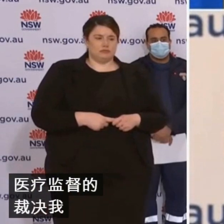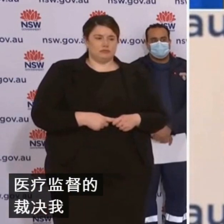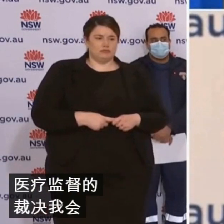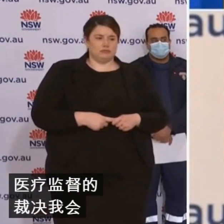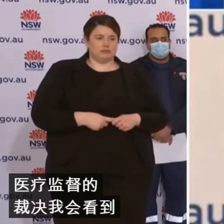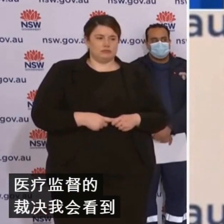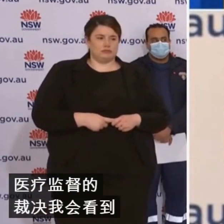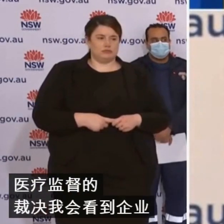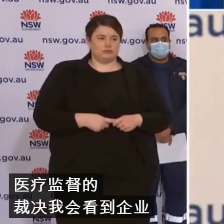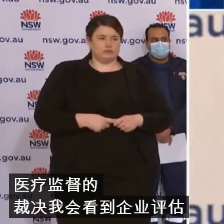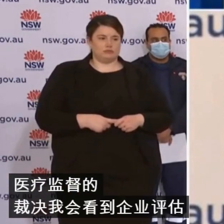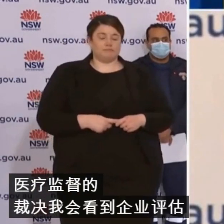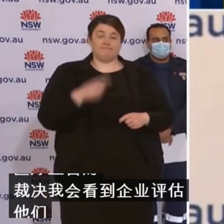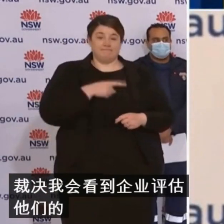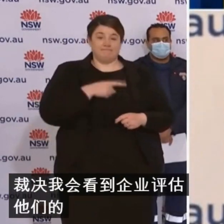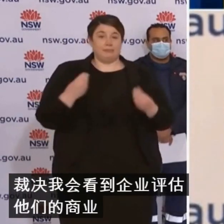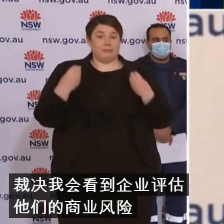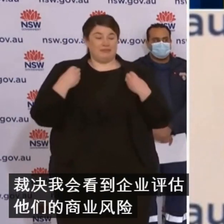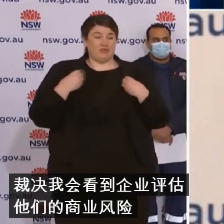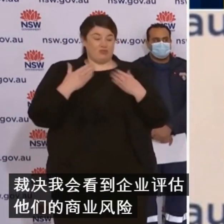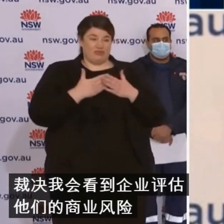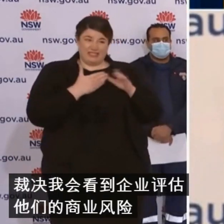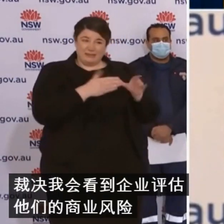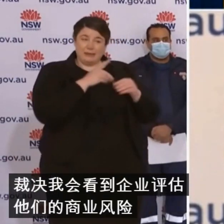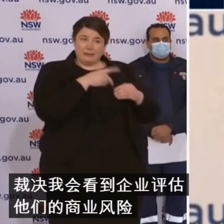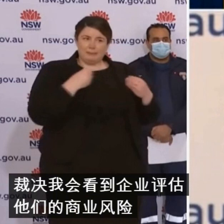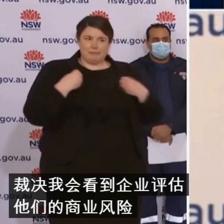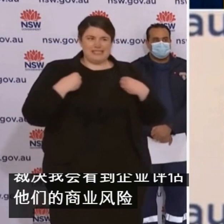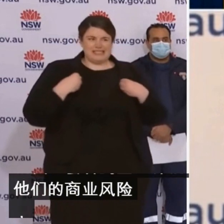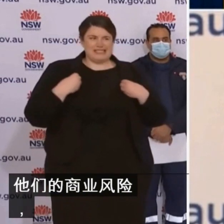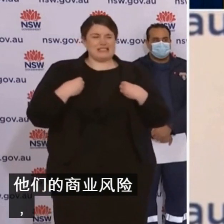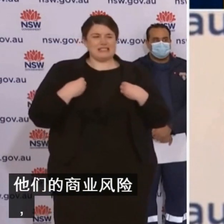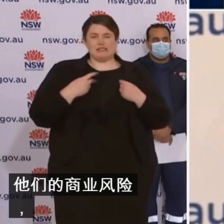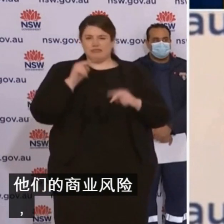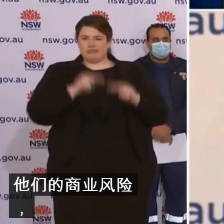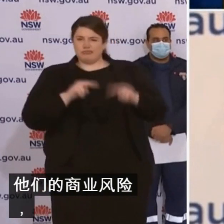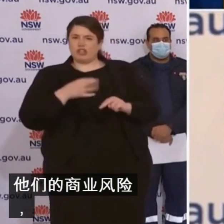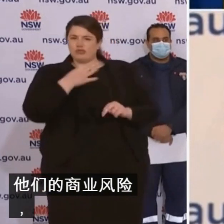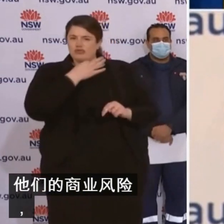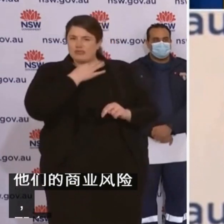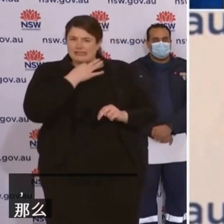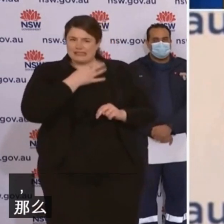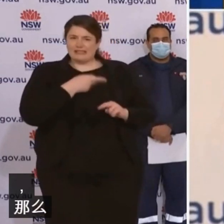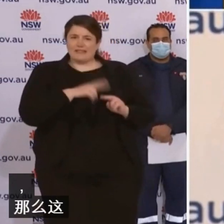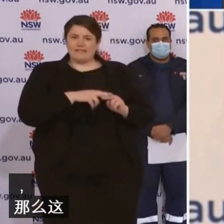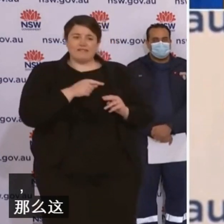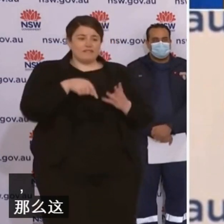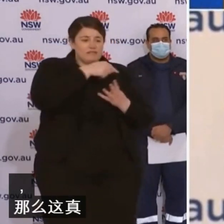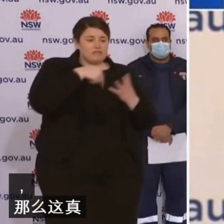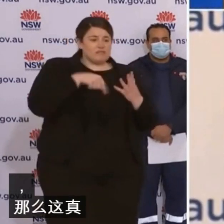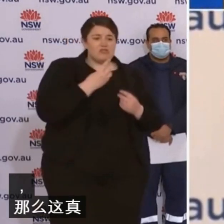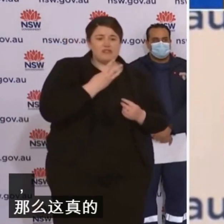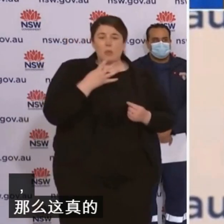So I would see that businesses assess their business risks. If you're a couple of people and you're working outside,